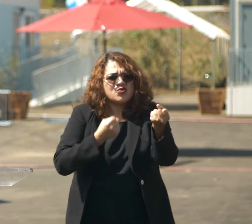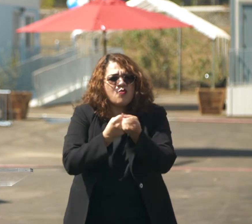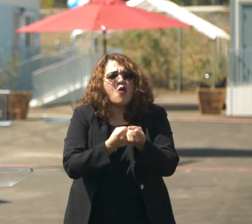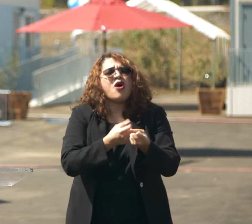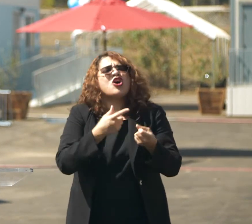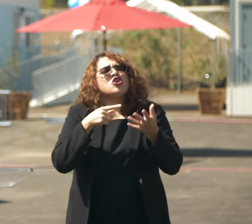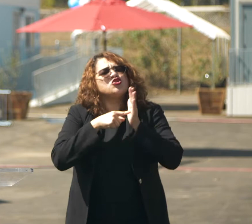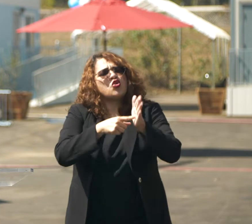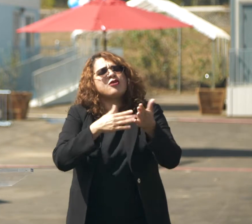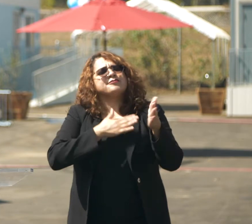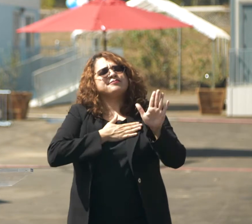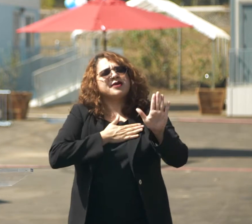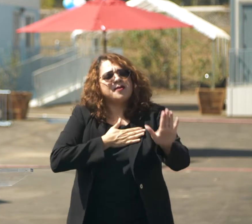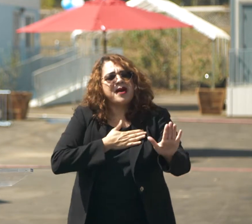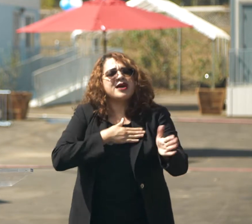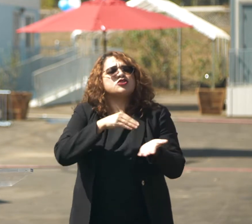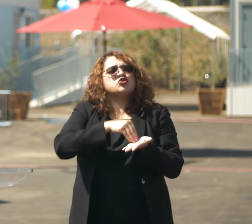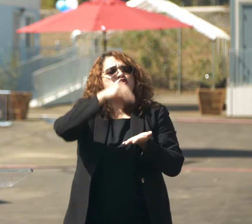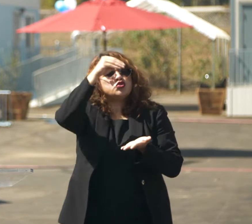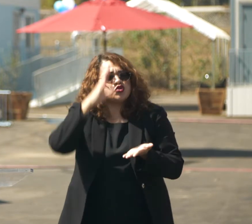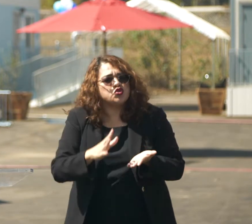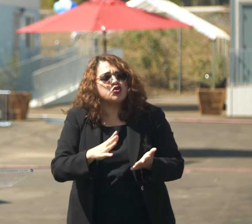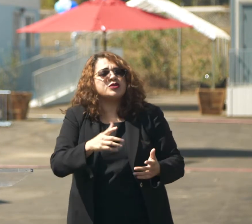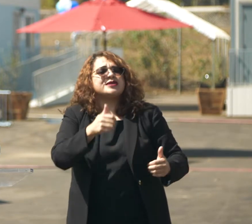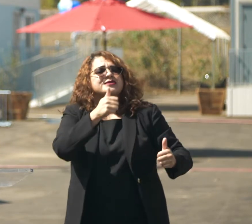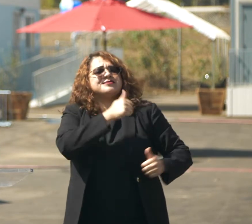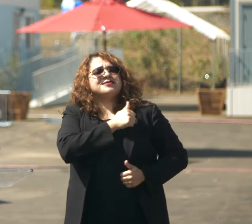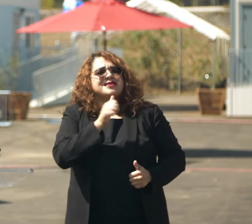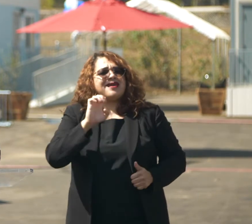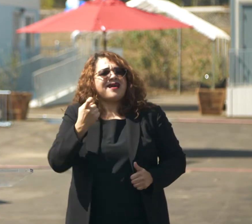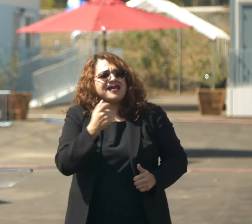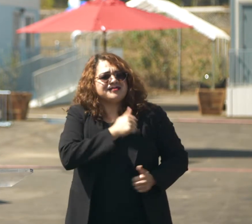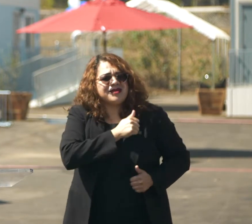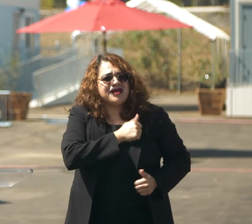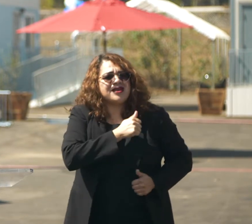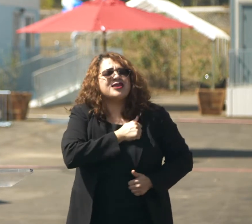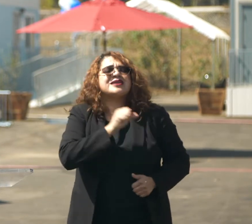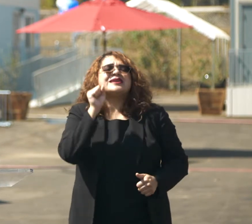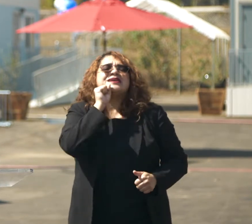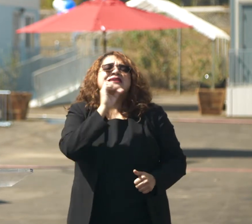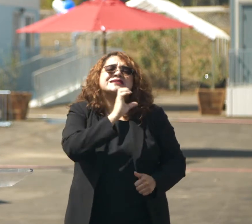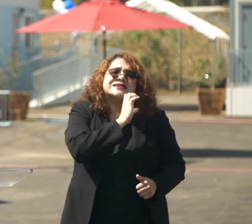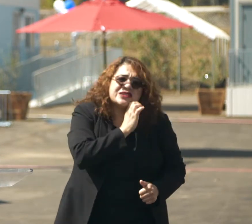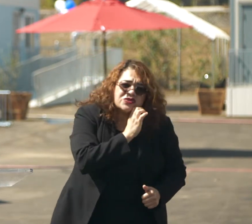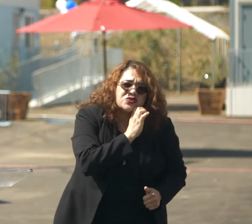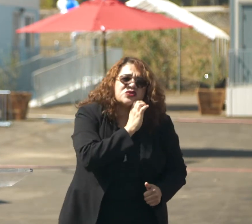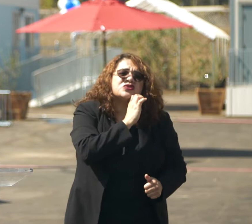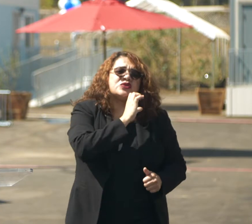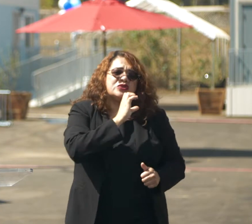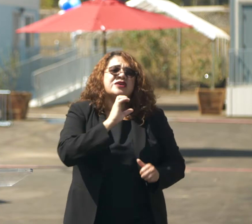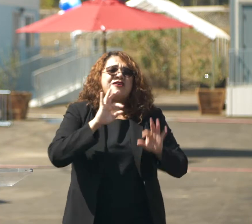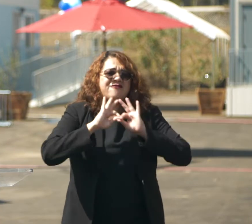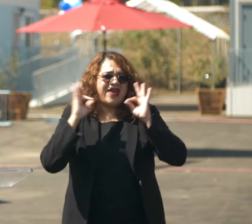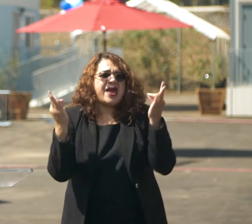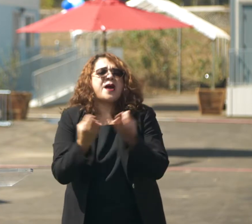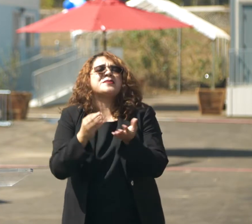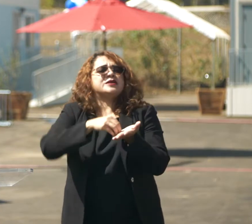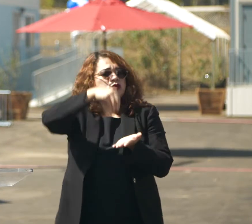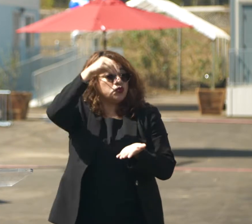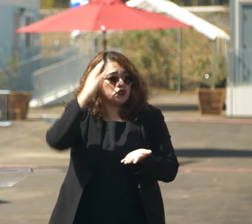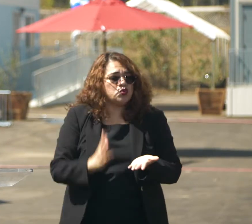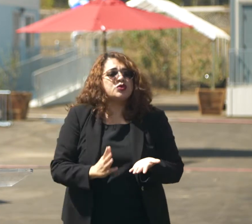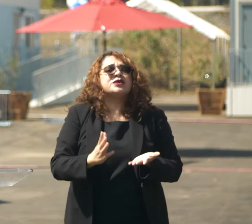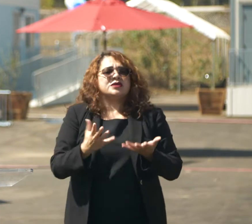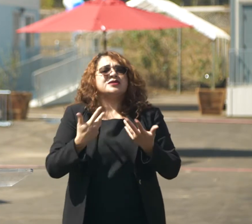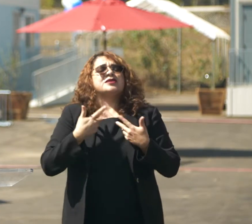and for students and for veterans and for seniors, but we're also setting the stage for a transformation across our city and